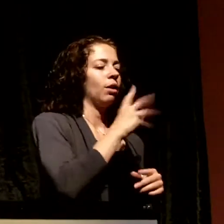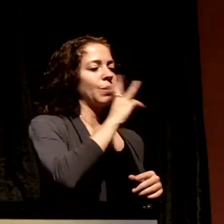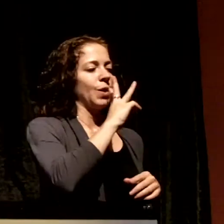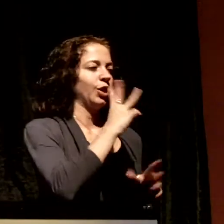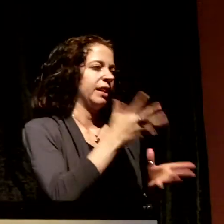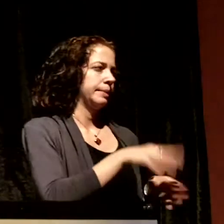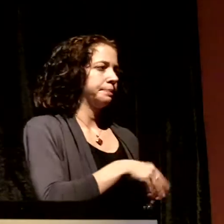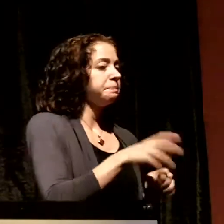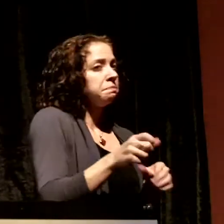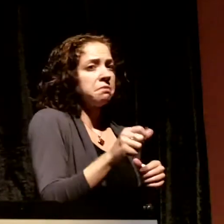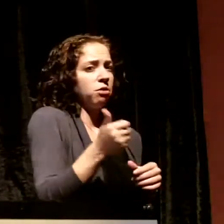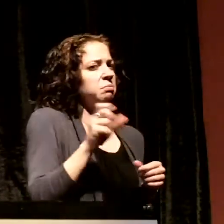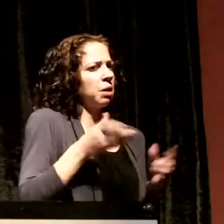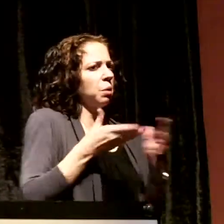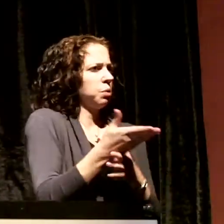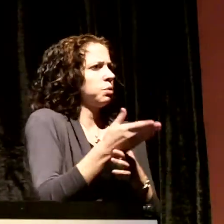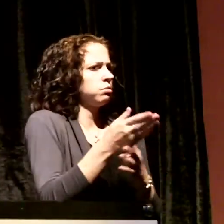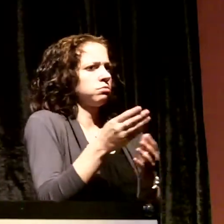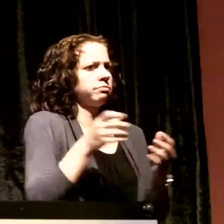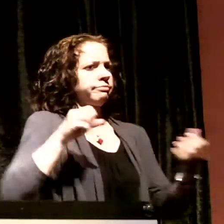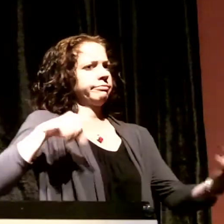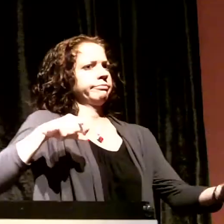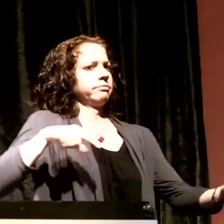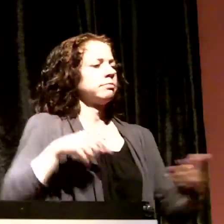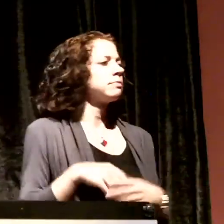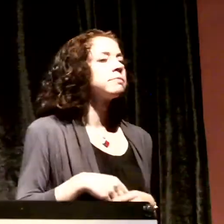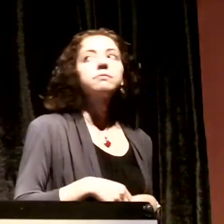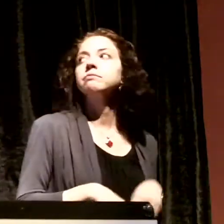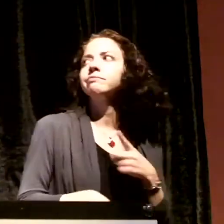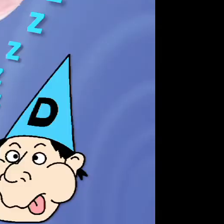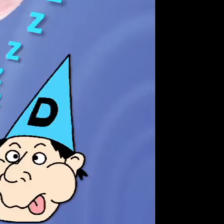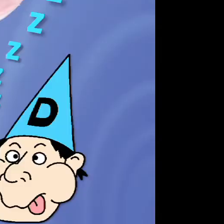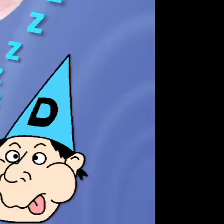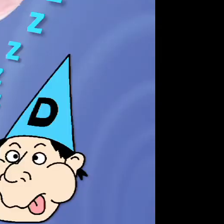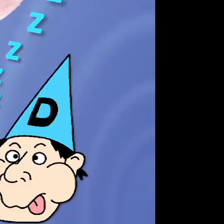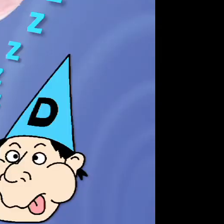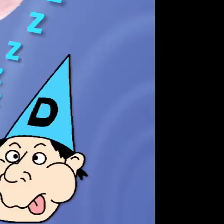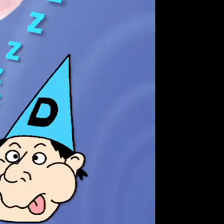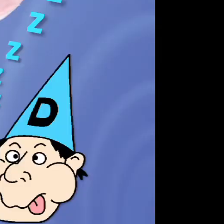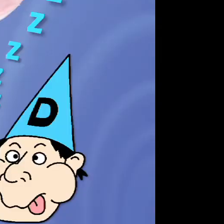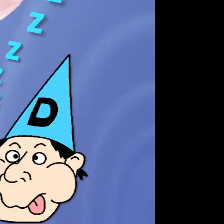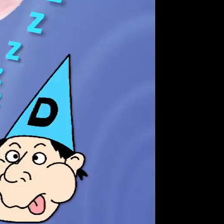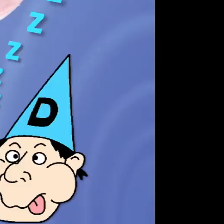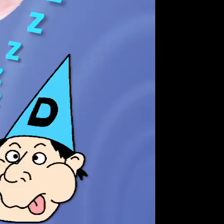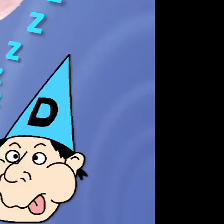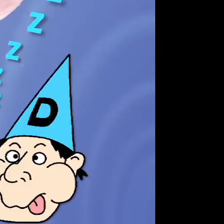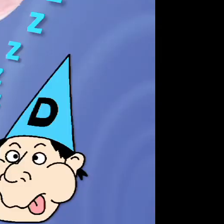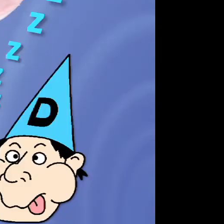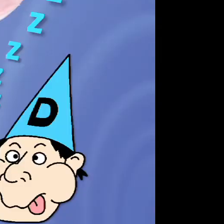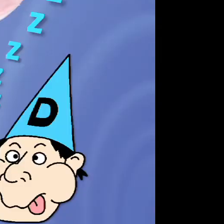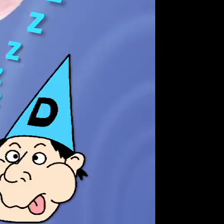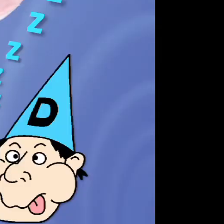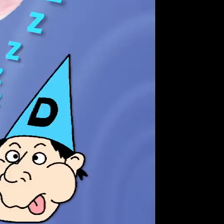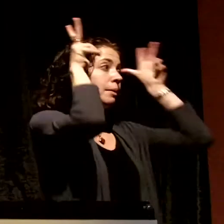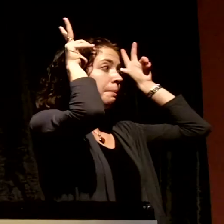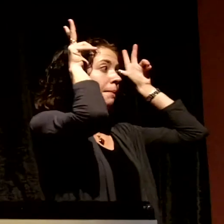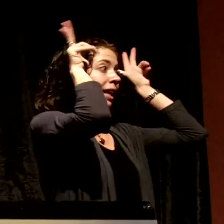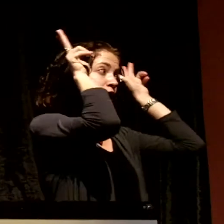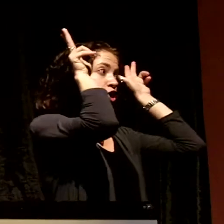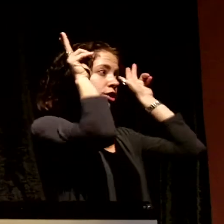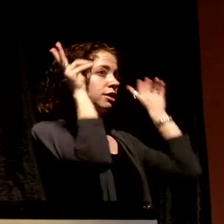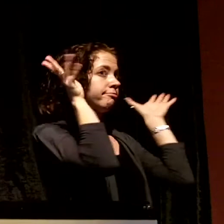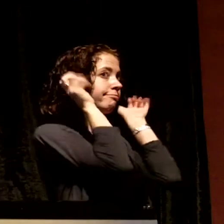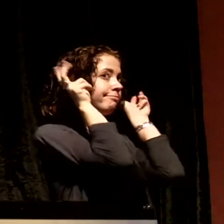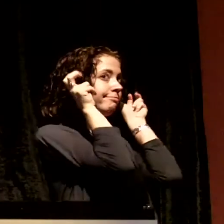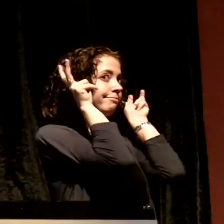we're going to view the tags. They're dumb. All they know is their 96-bit number. They have big ears, so they can hear the